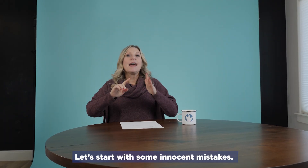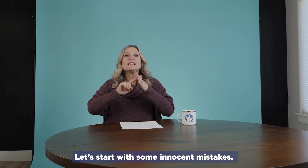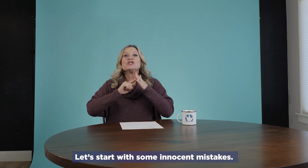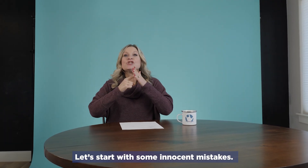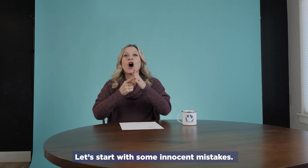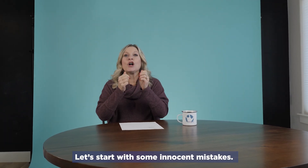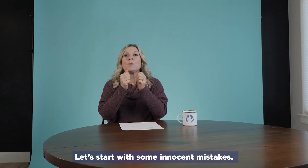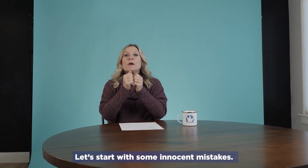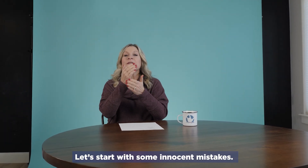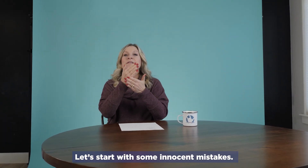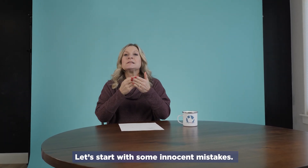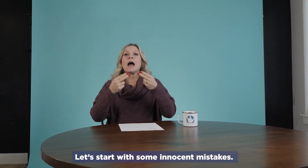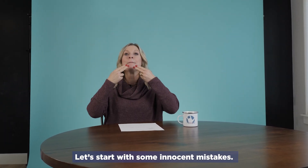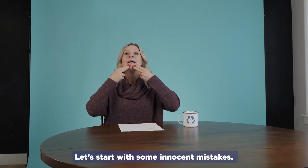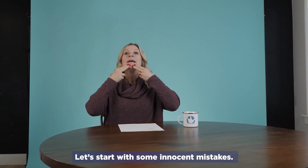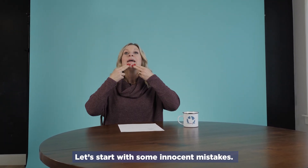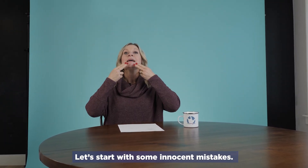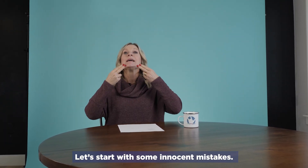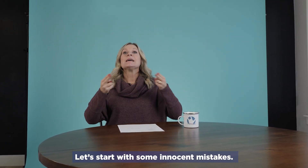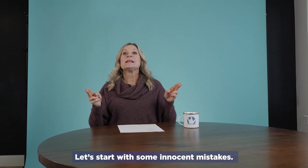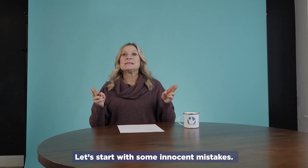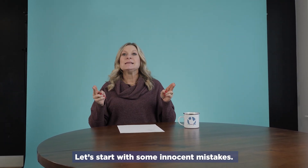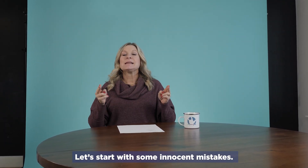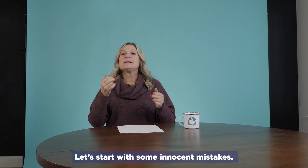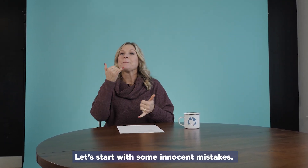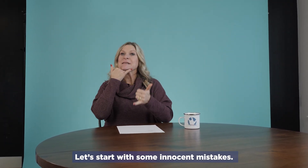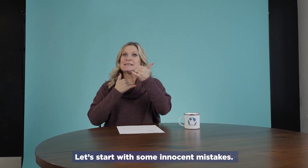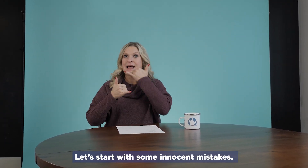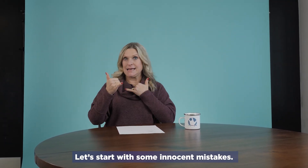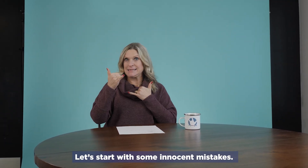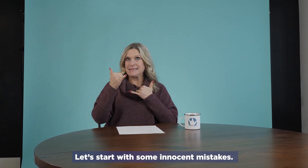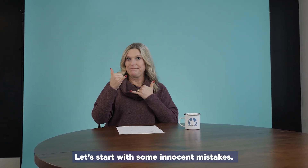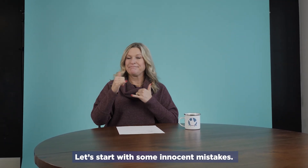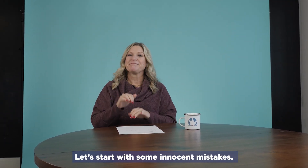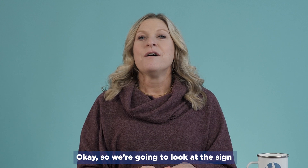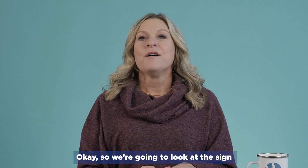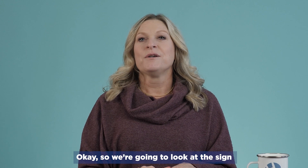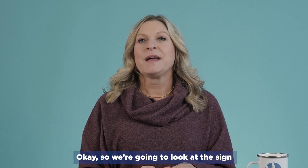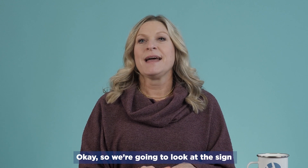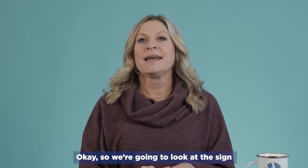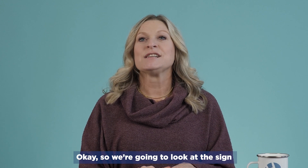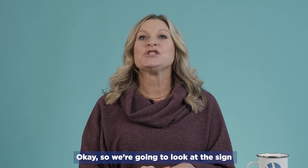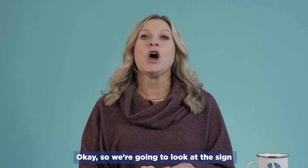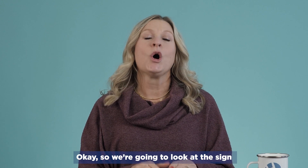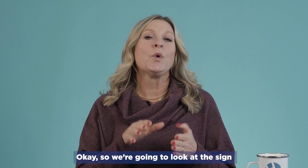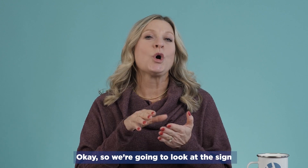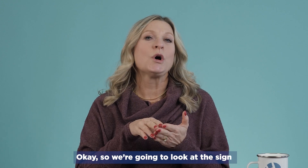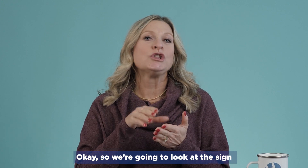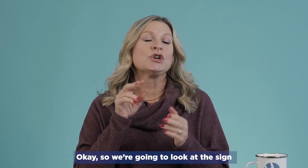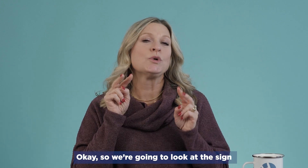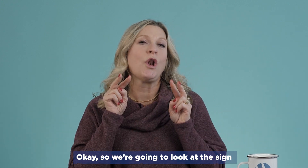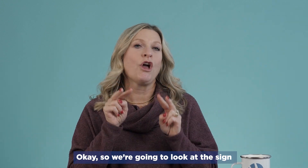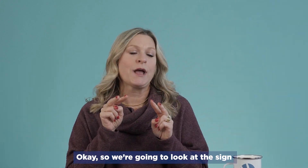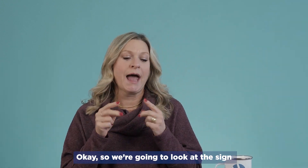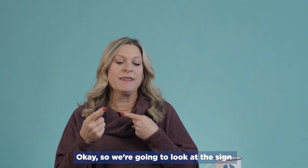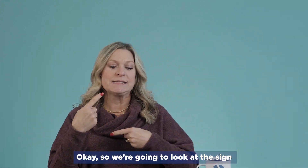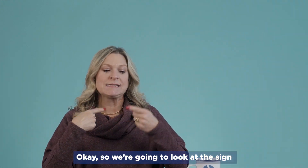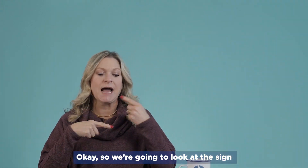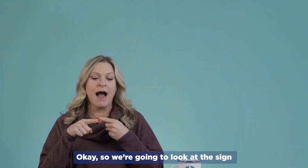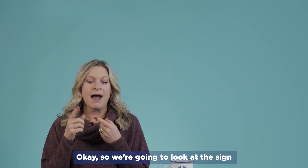Let's start with some innocent mistakes. Okay, so we're going to look at the